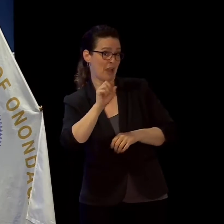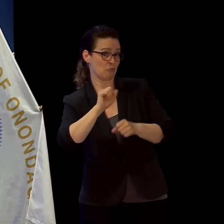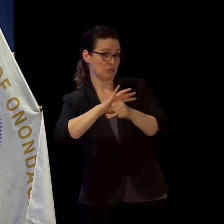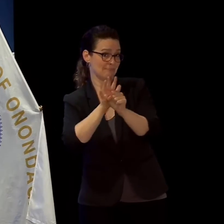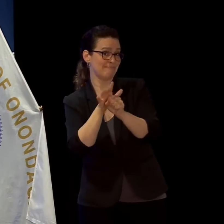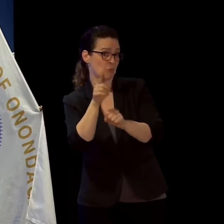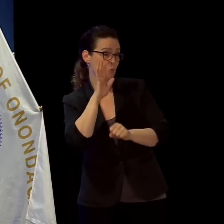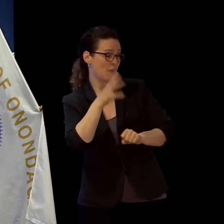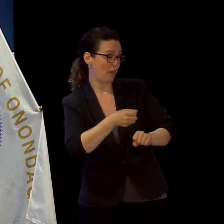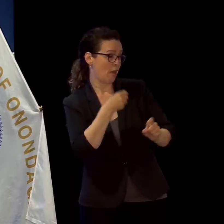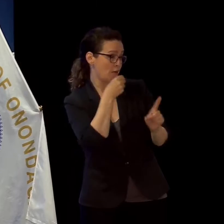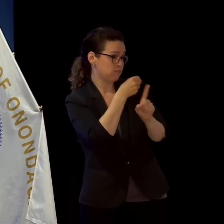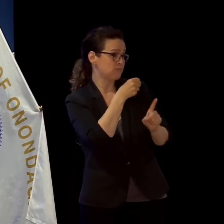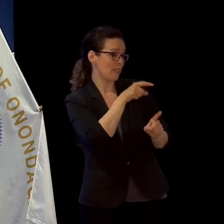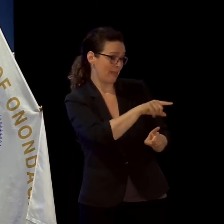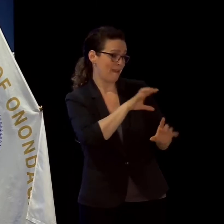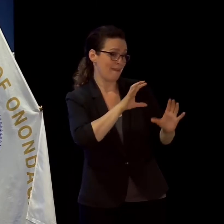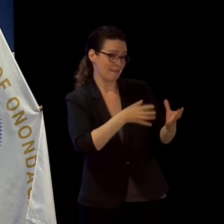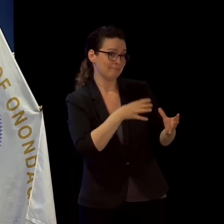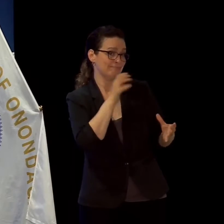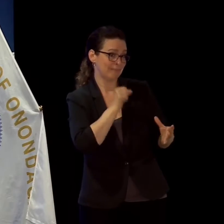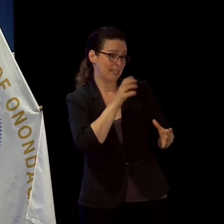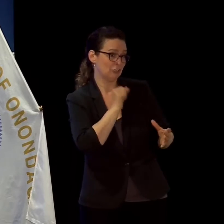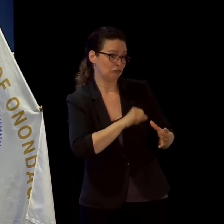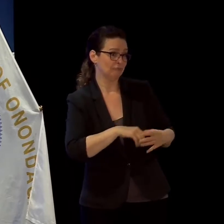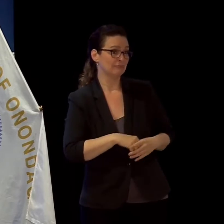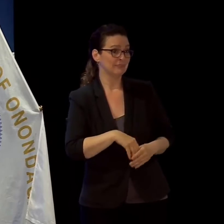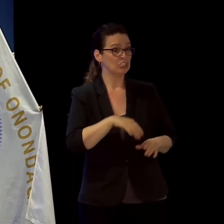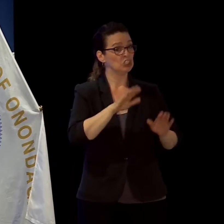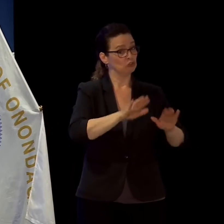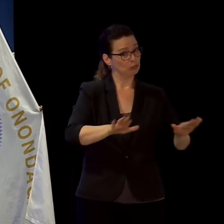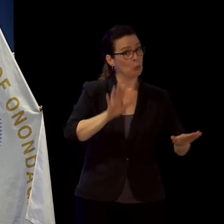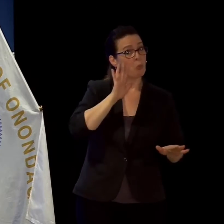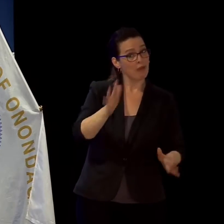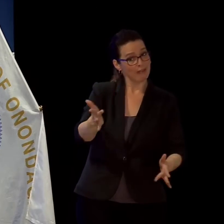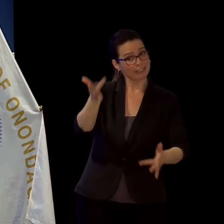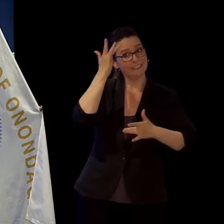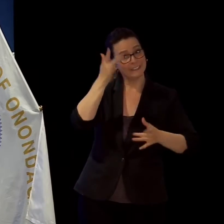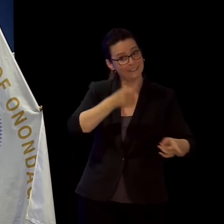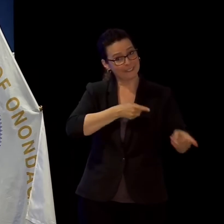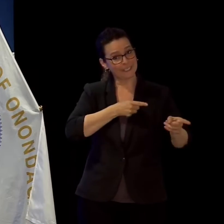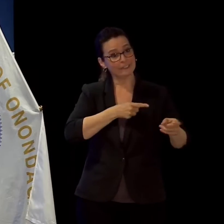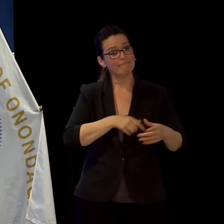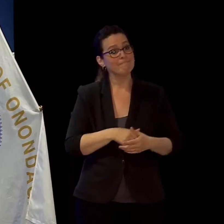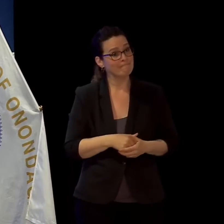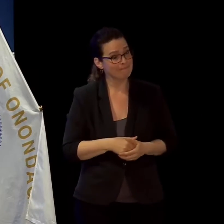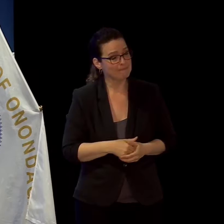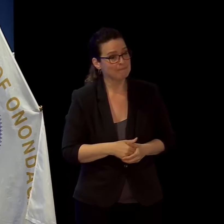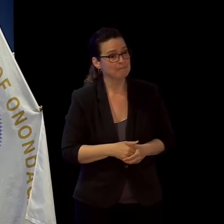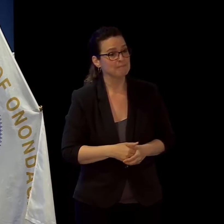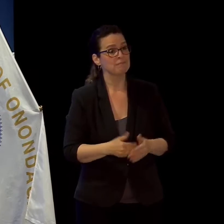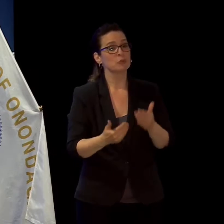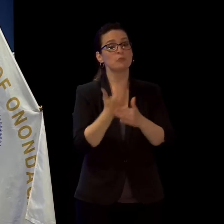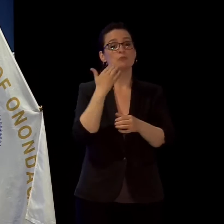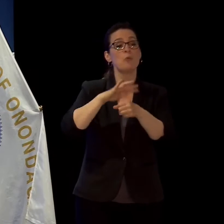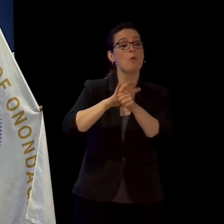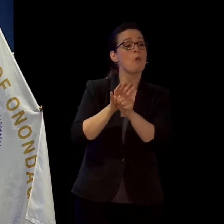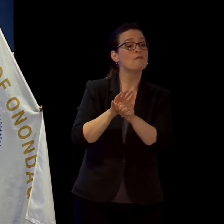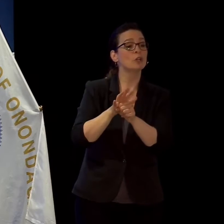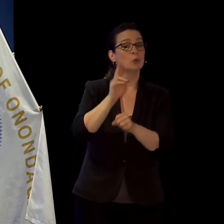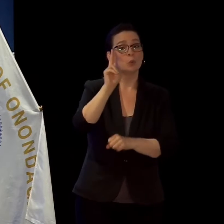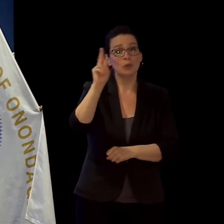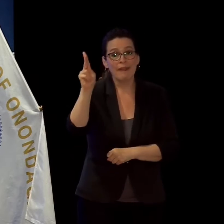them. Kids are going to end up getting it from them because of how contagious it is now. Tougher to isolate in a house